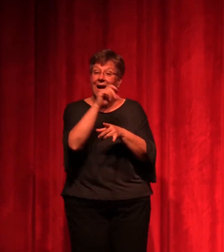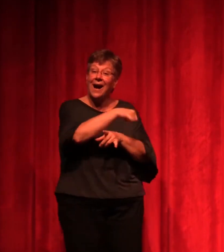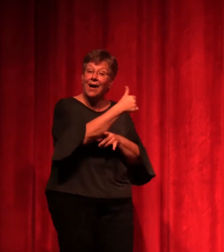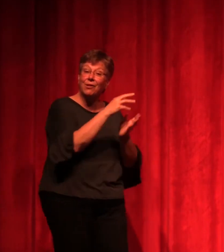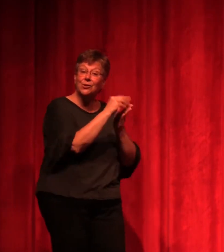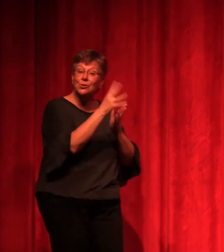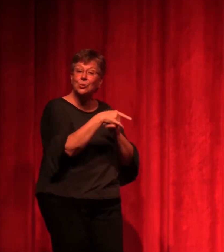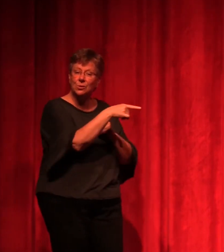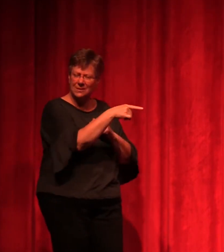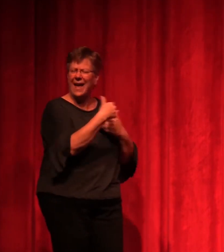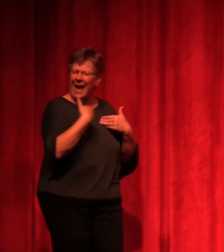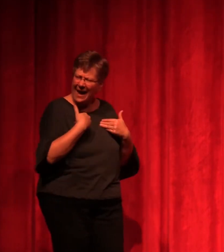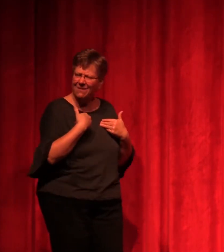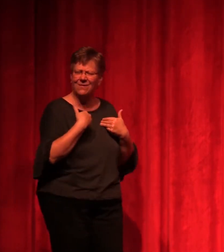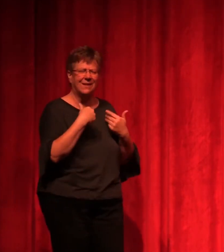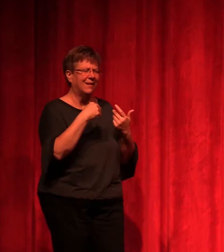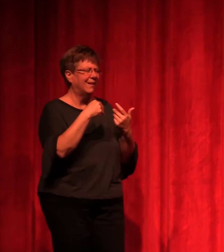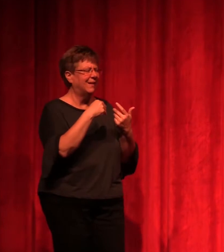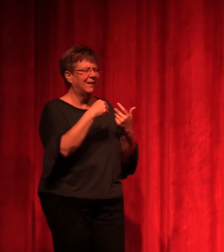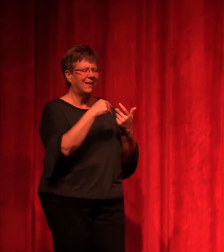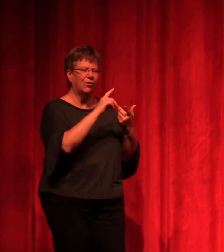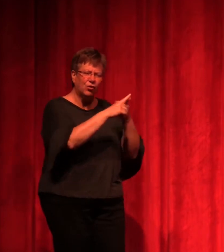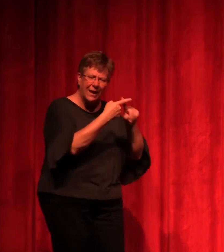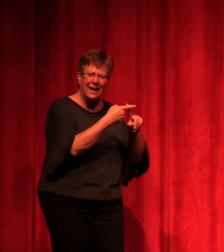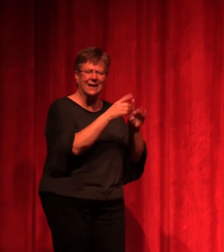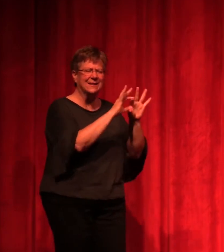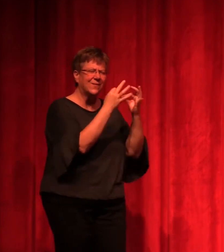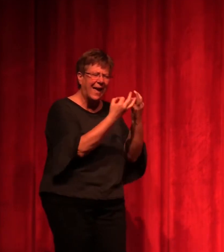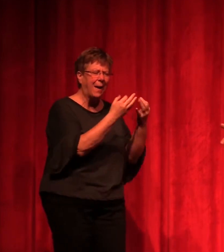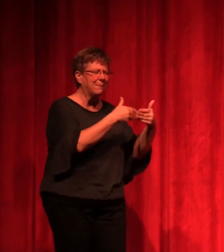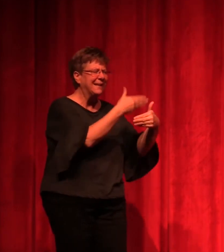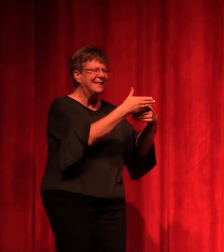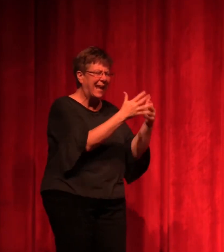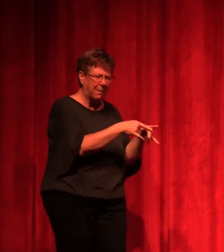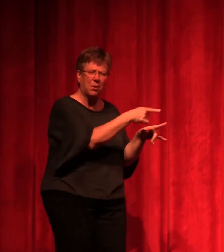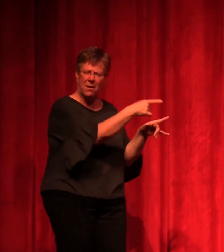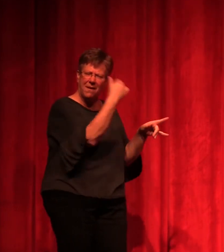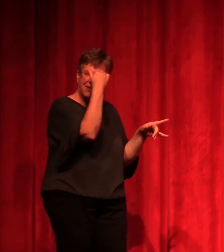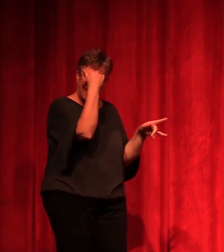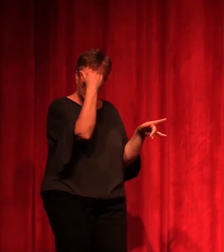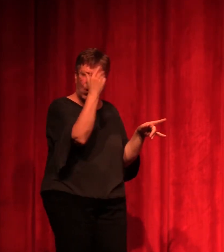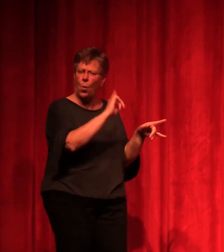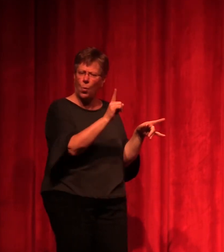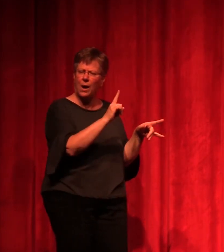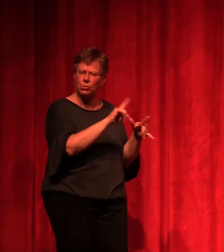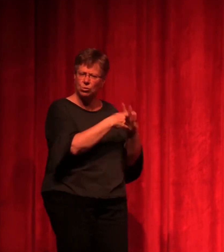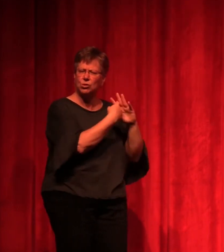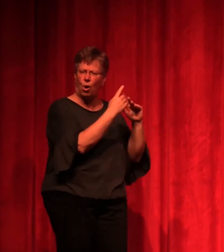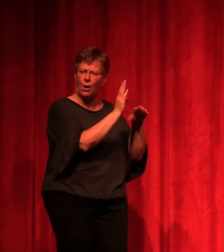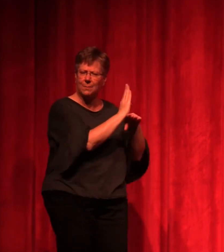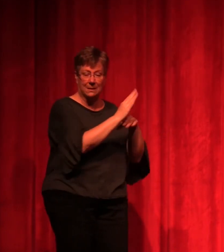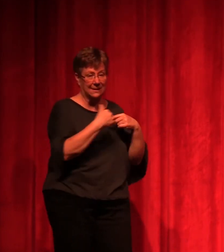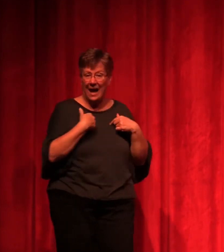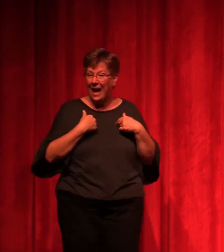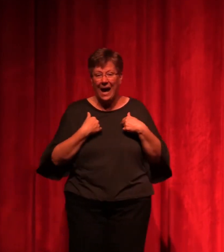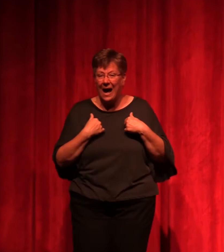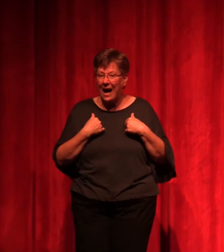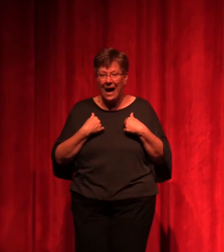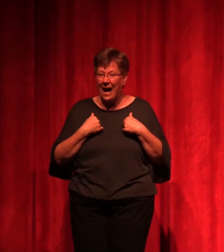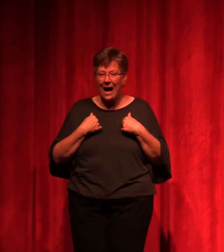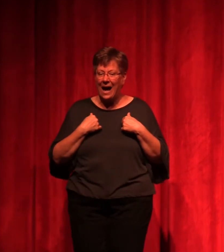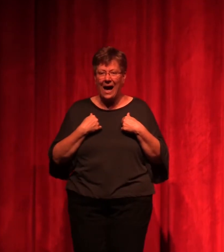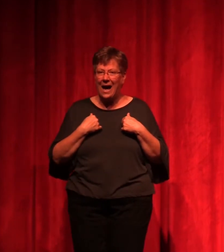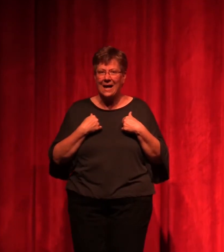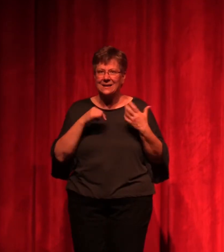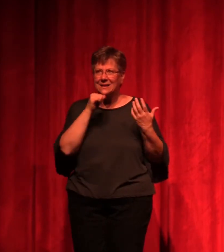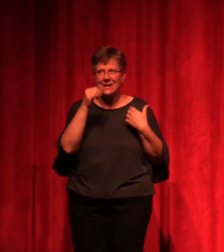their horses, and their family had horses, and their friends and neighbors had horses. And they had a place to start a business, and I didn't know a single person with a horse. So my plan, I was